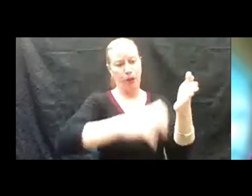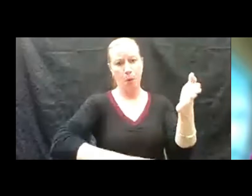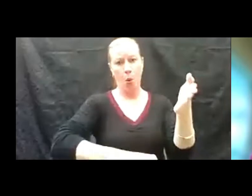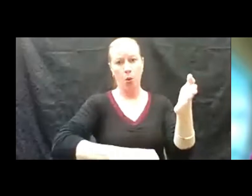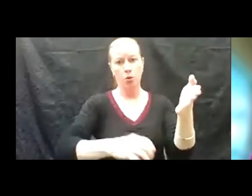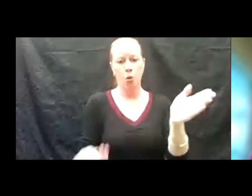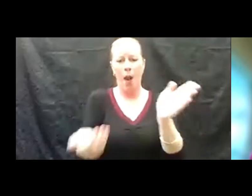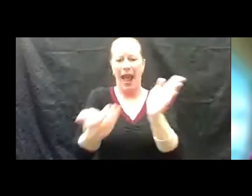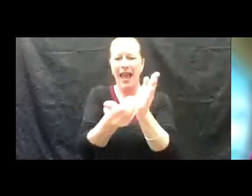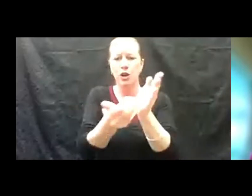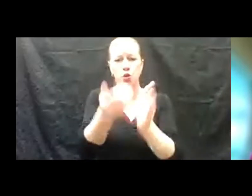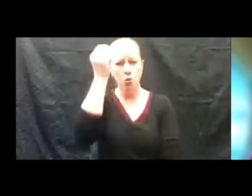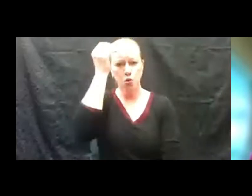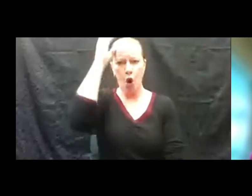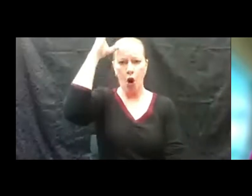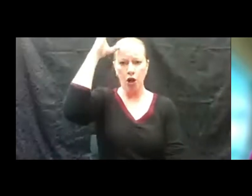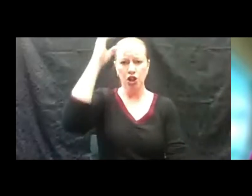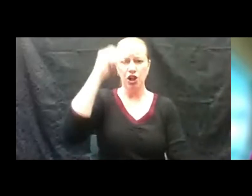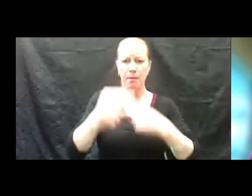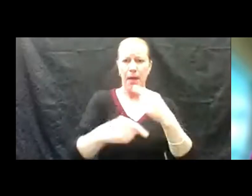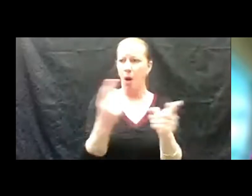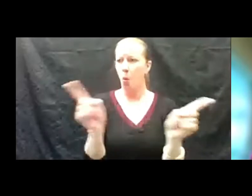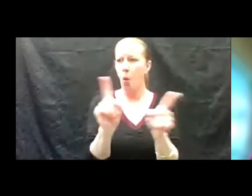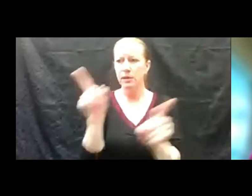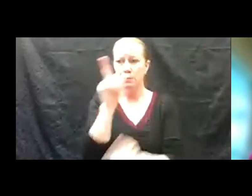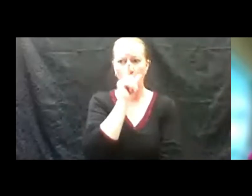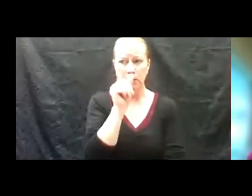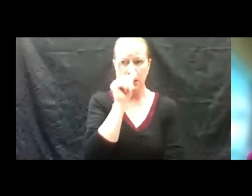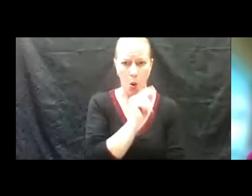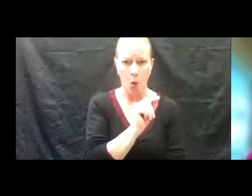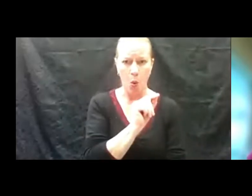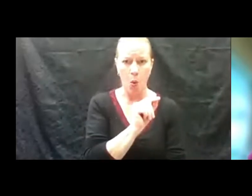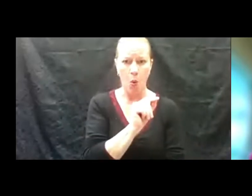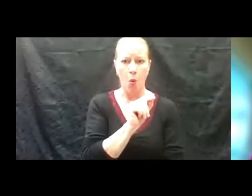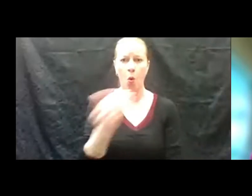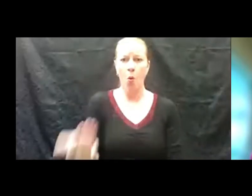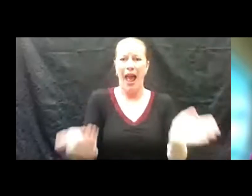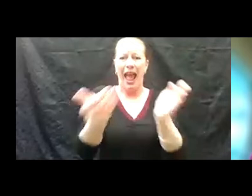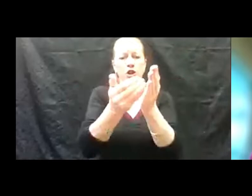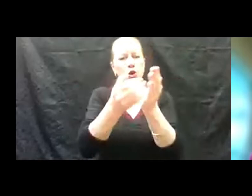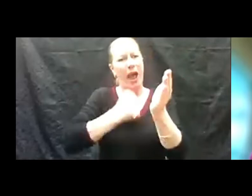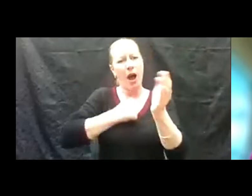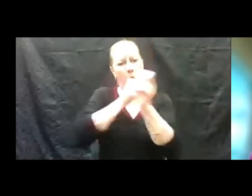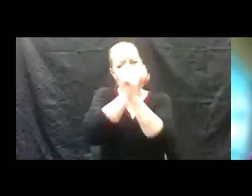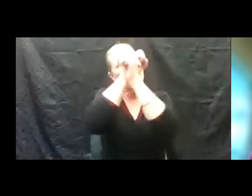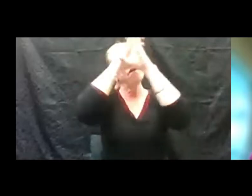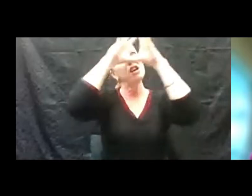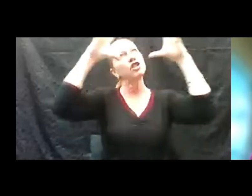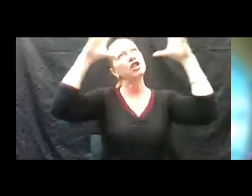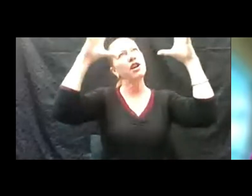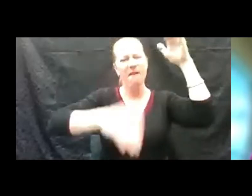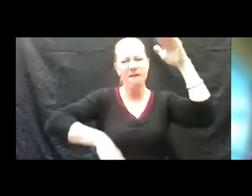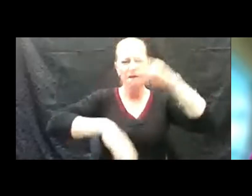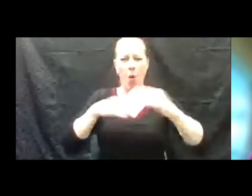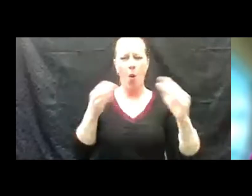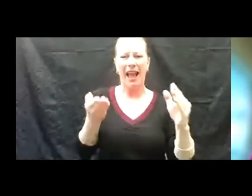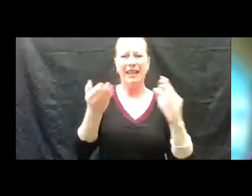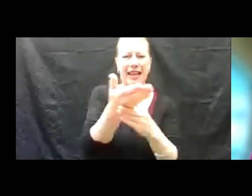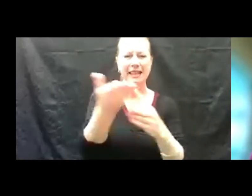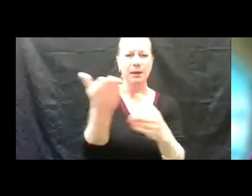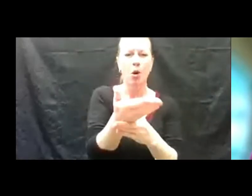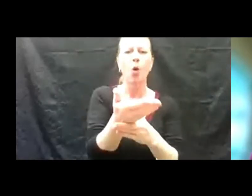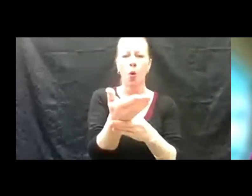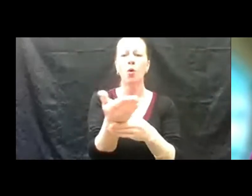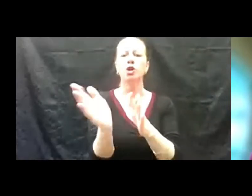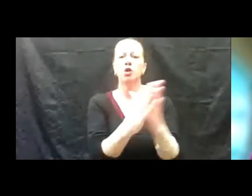our knowledge about what is possible. It will add to our vision of a fully accessible Aotearoa